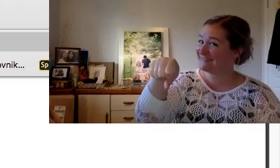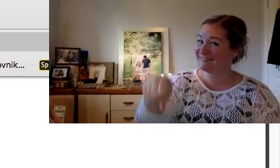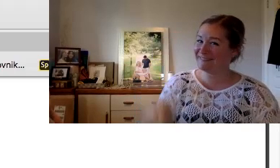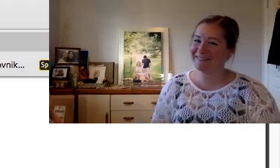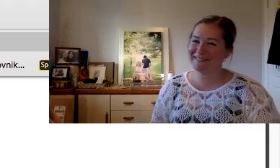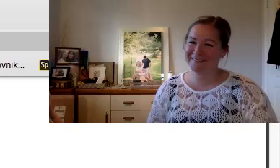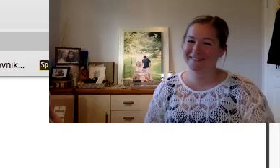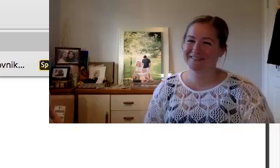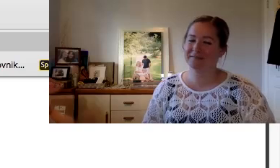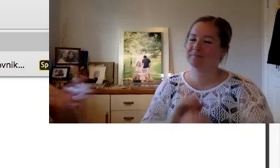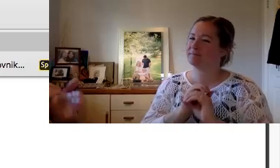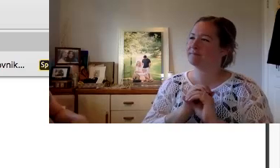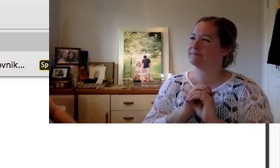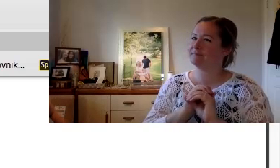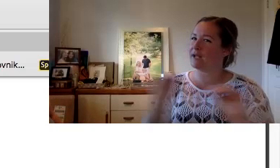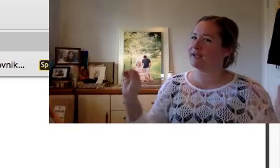Yes.